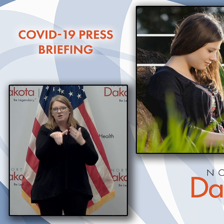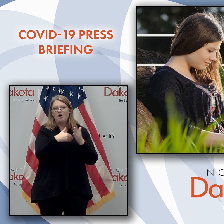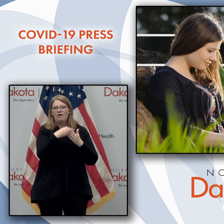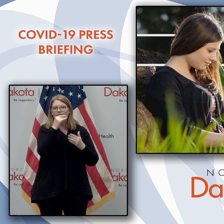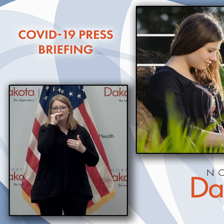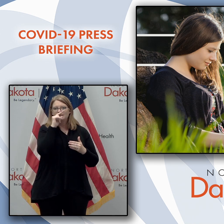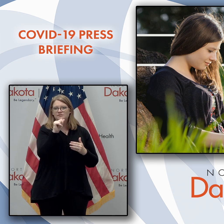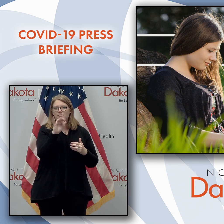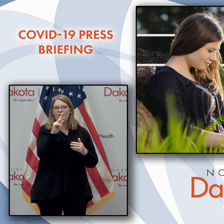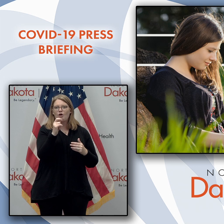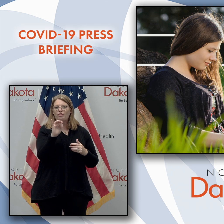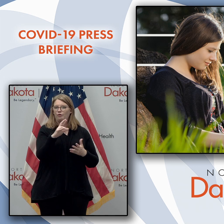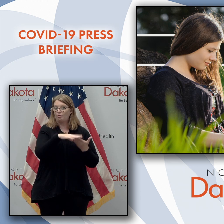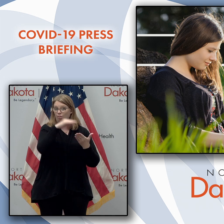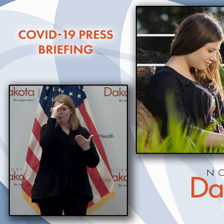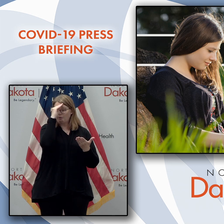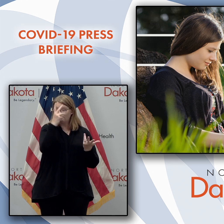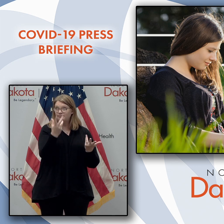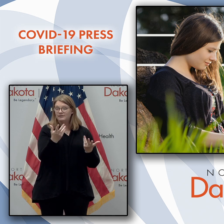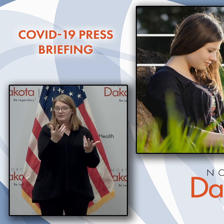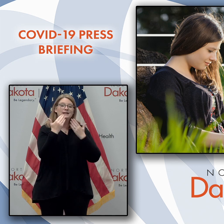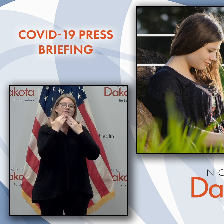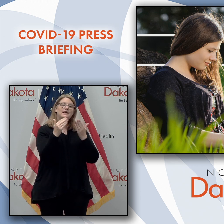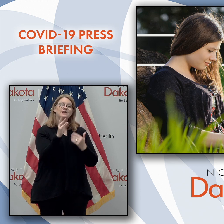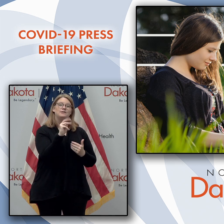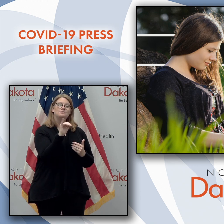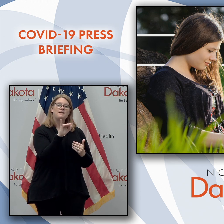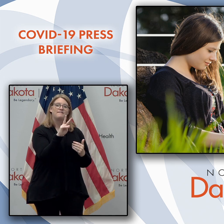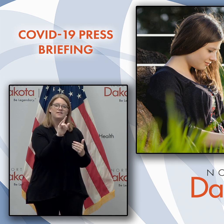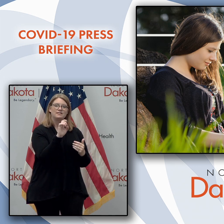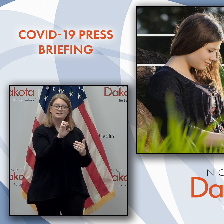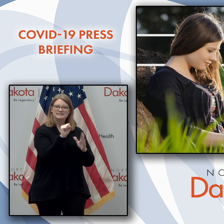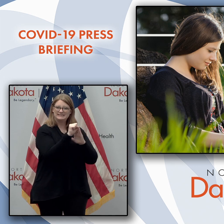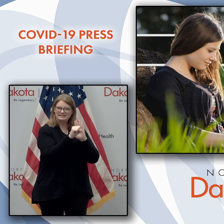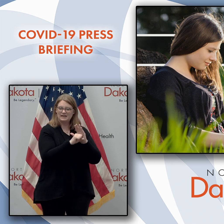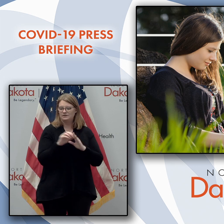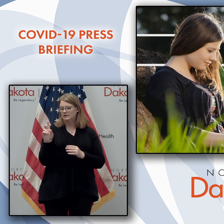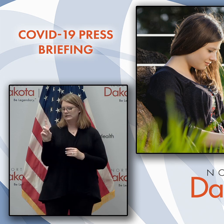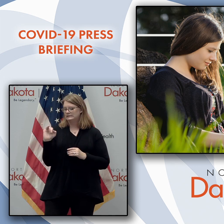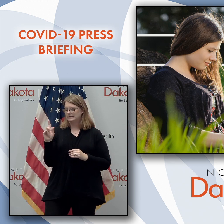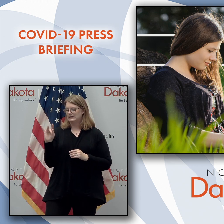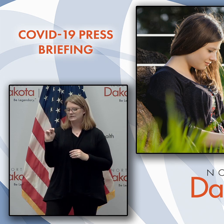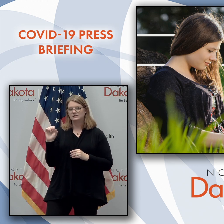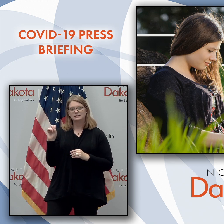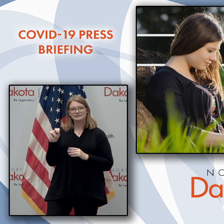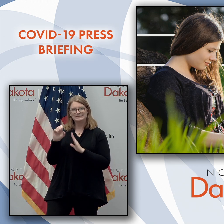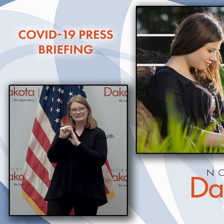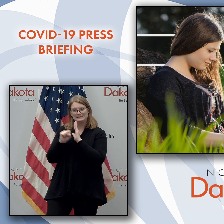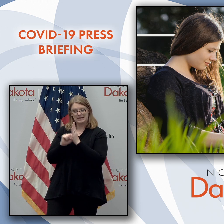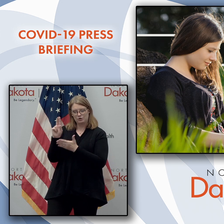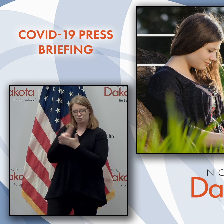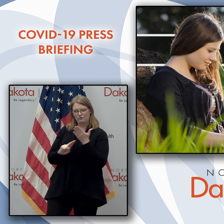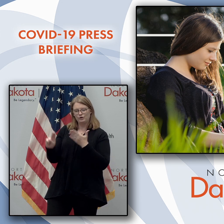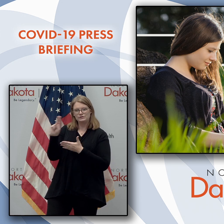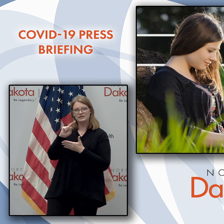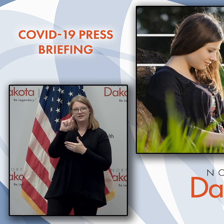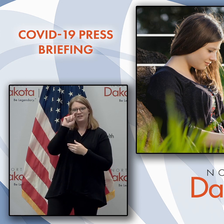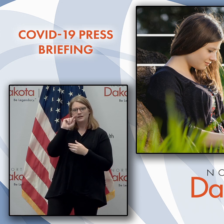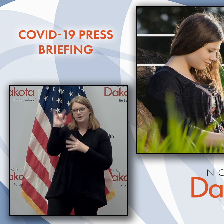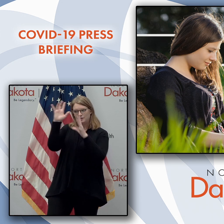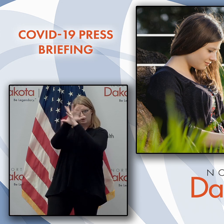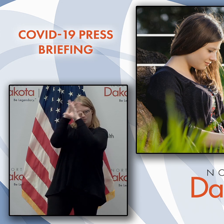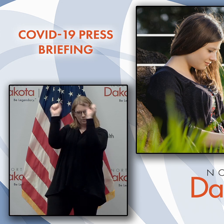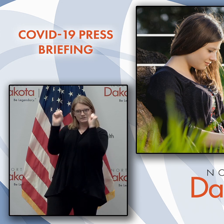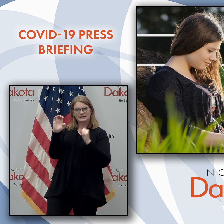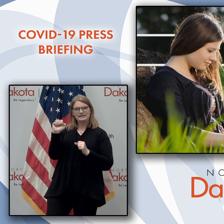swim. So thank you, Mayville State, for that. Dickinson State University, their President